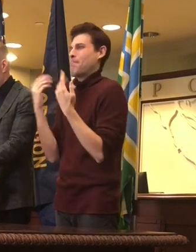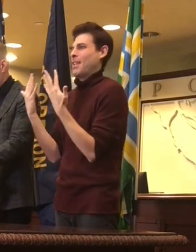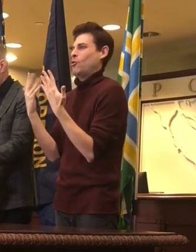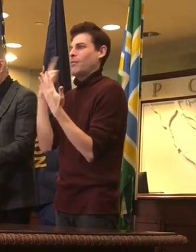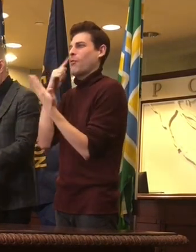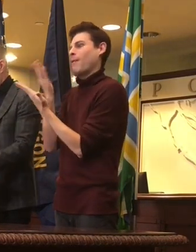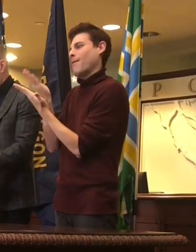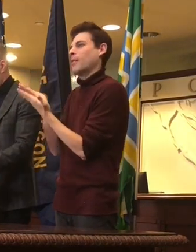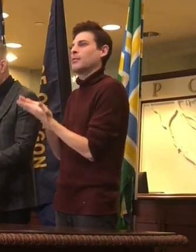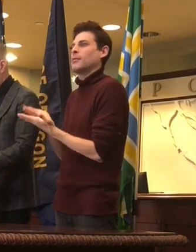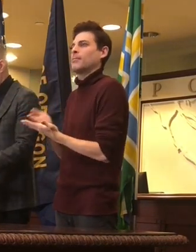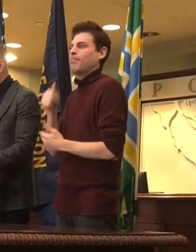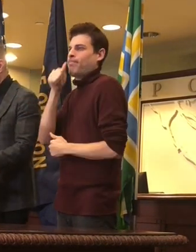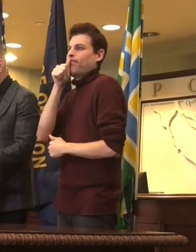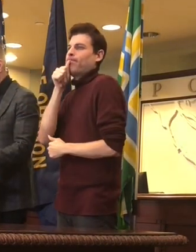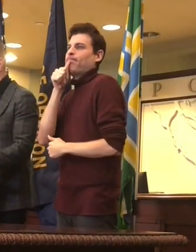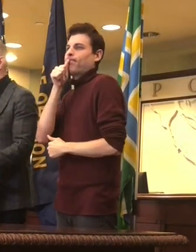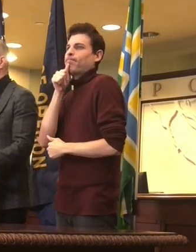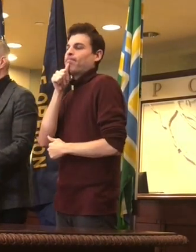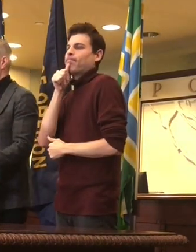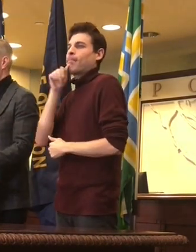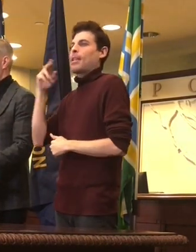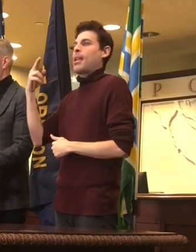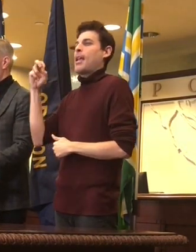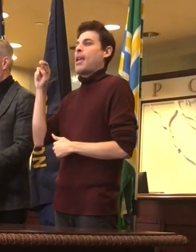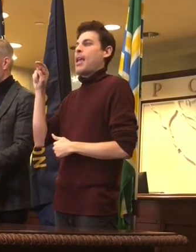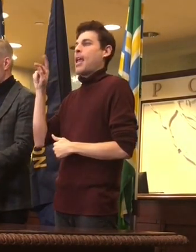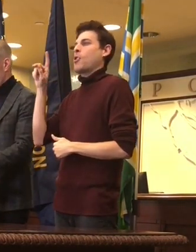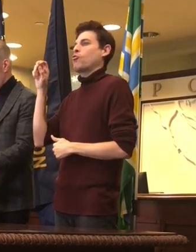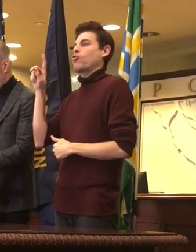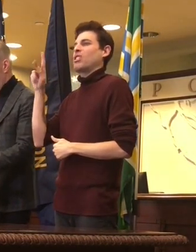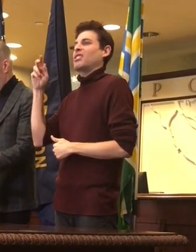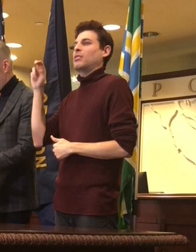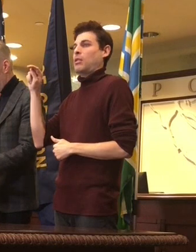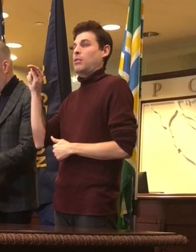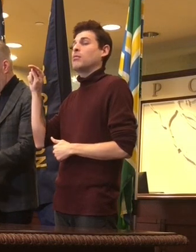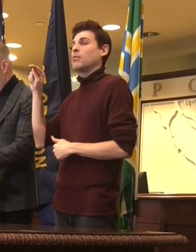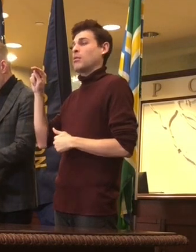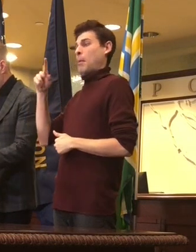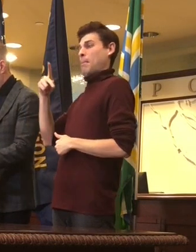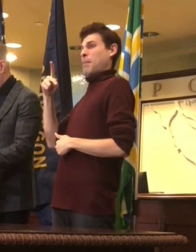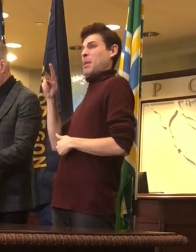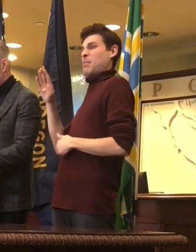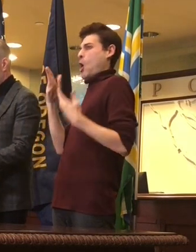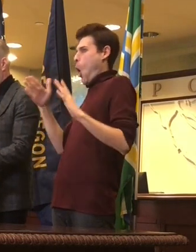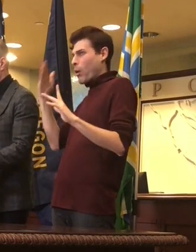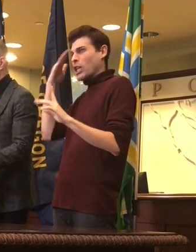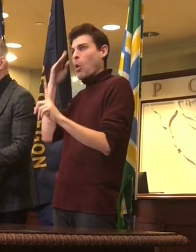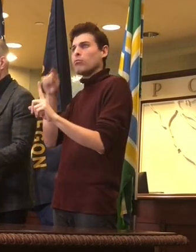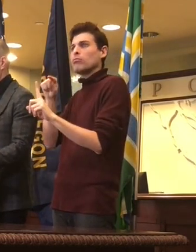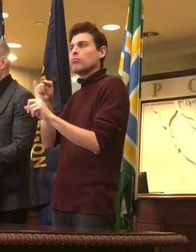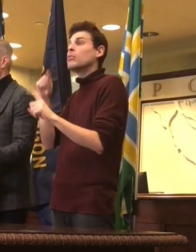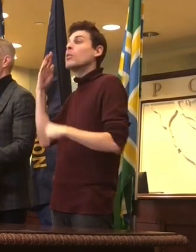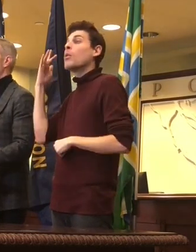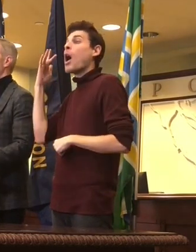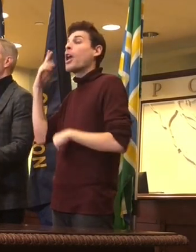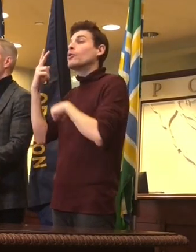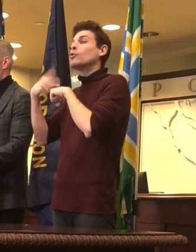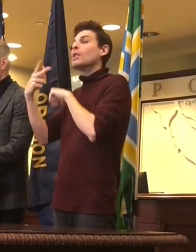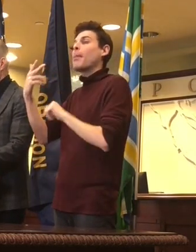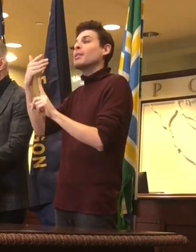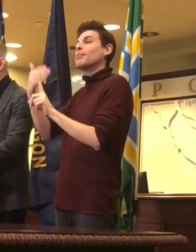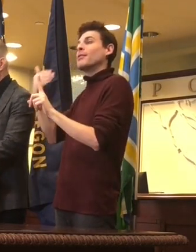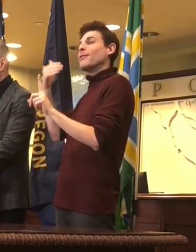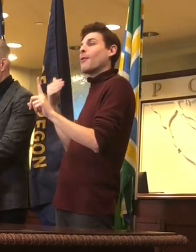out. Mr. Henriksen was known to some in the Portland Police Bureau. On two previous occasions, Portland